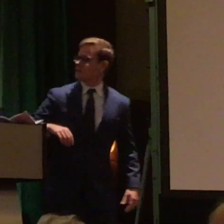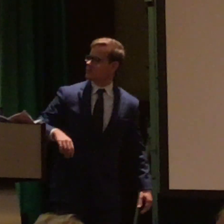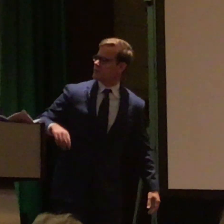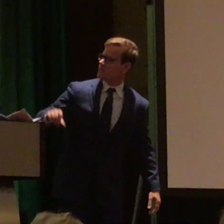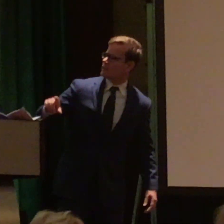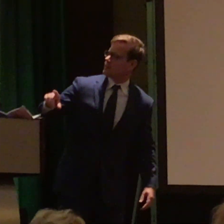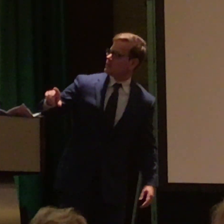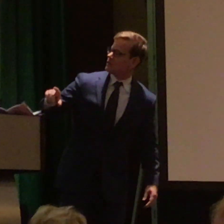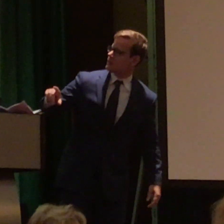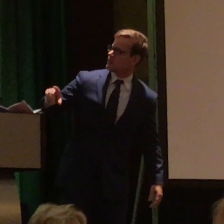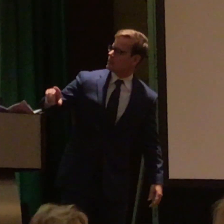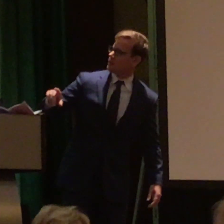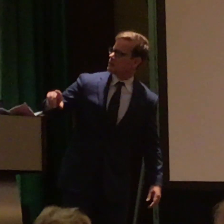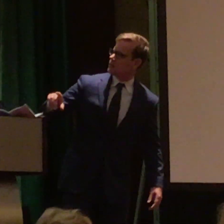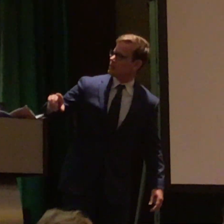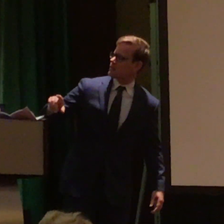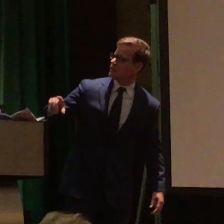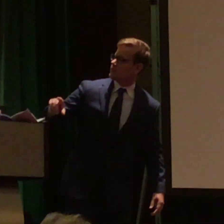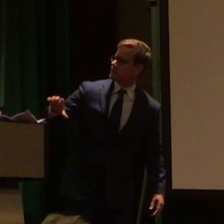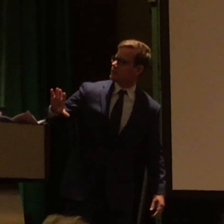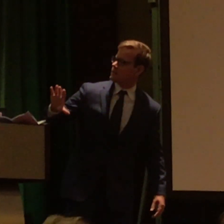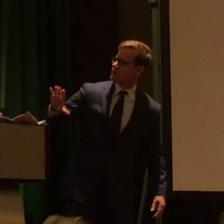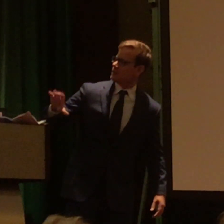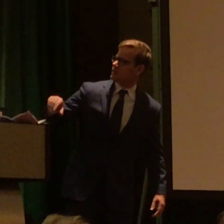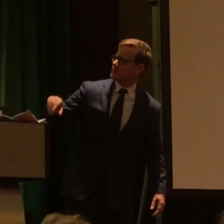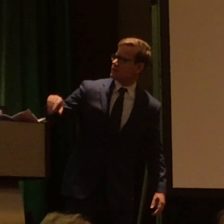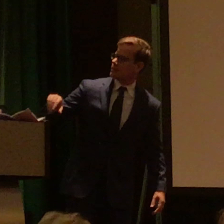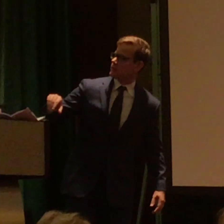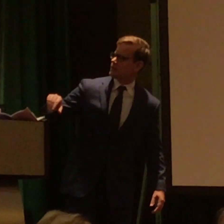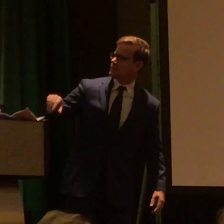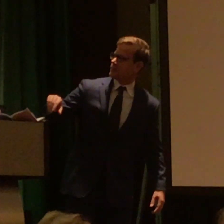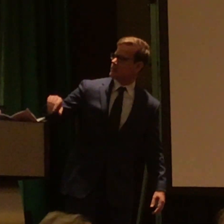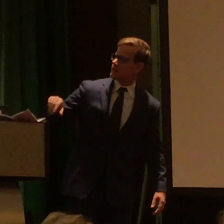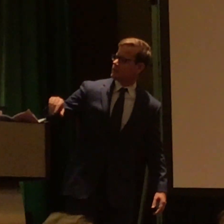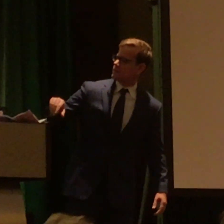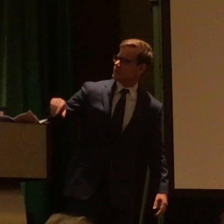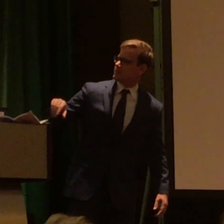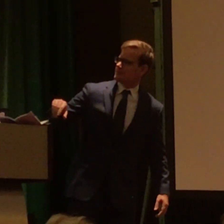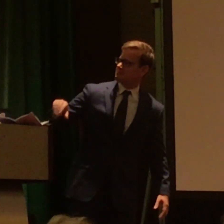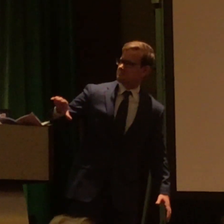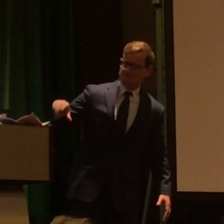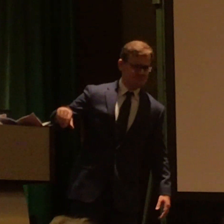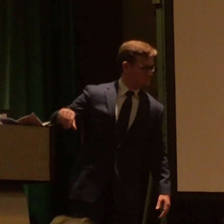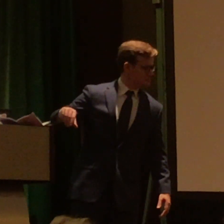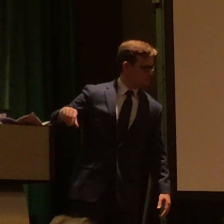9/11. And I wanted to go into the Navy.